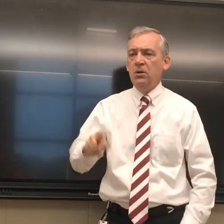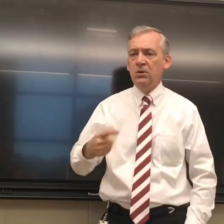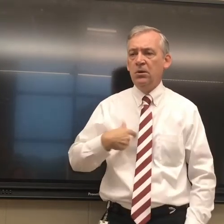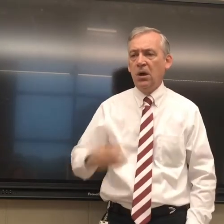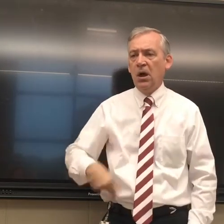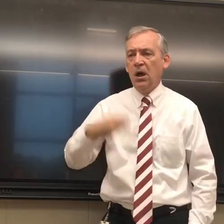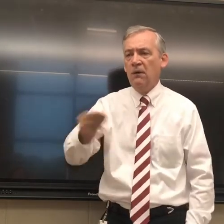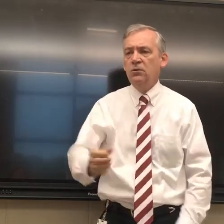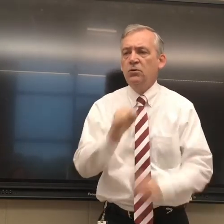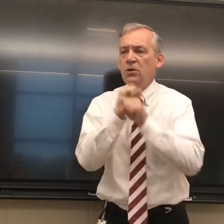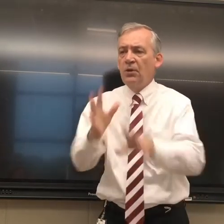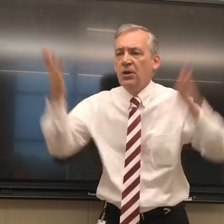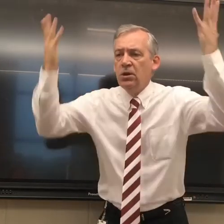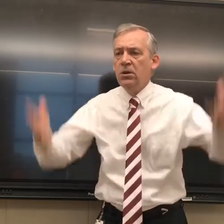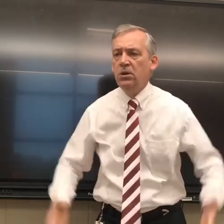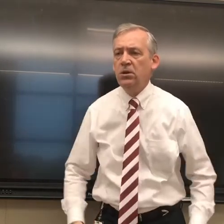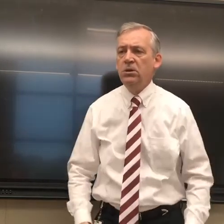Nothing. Nothing.